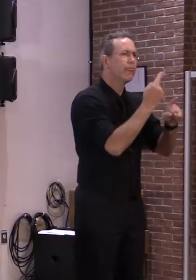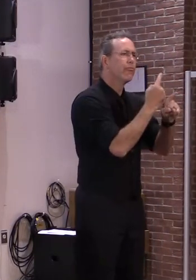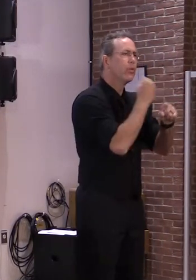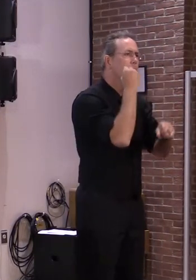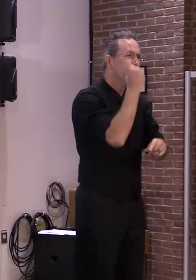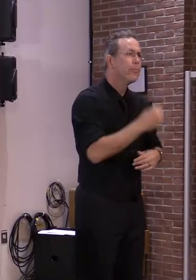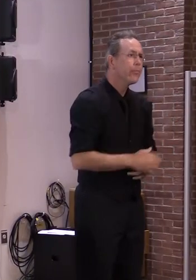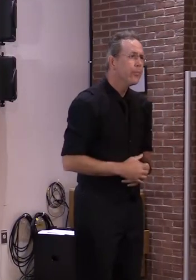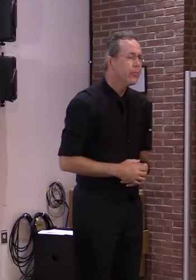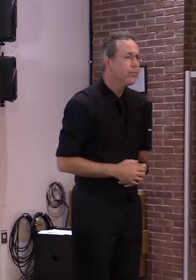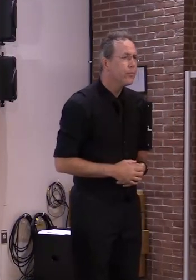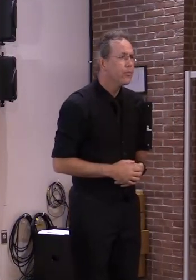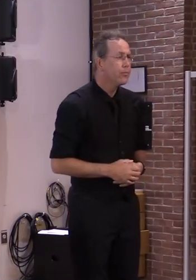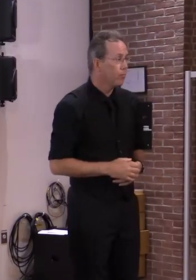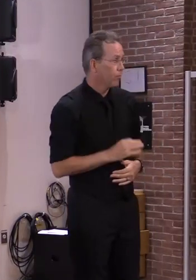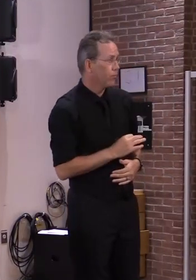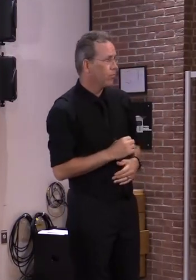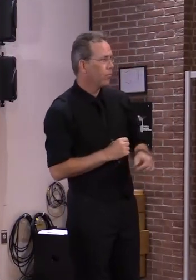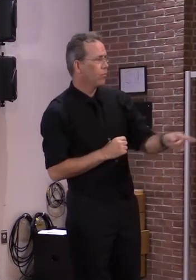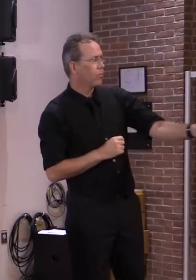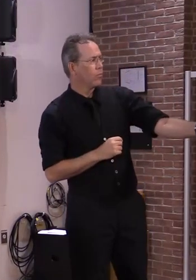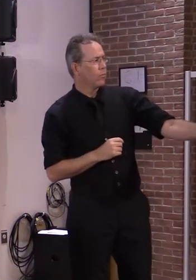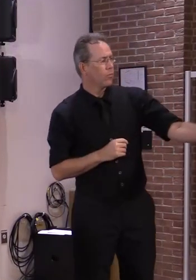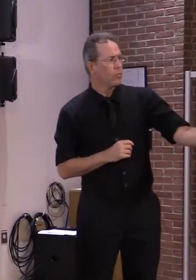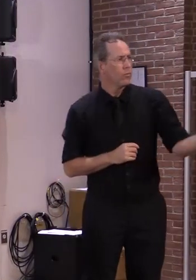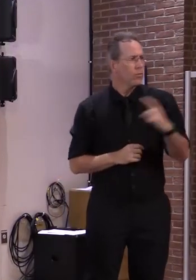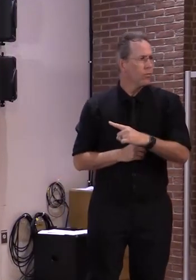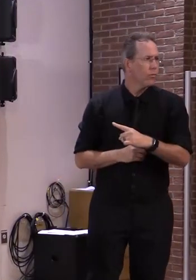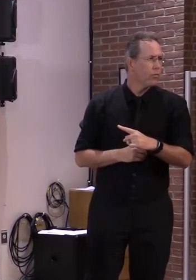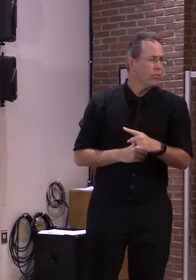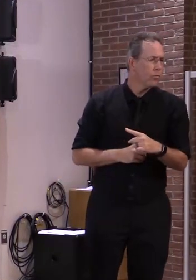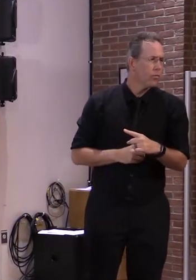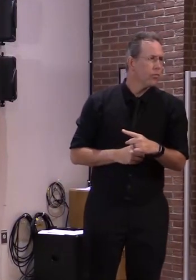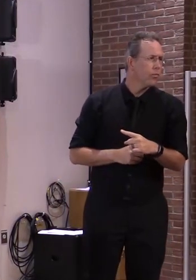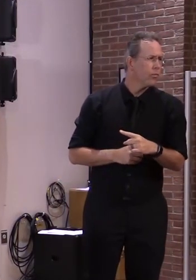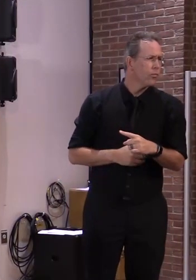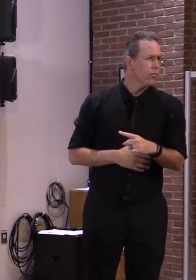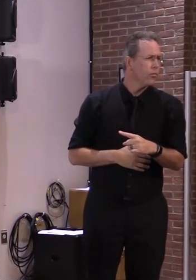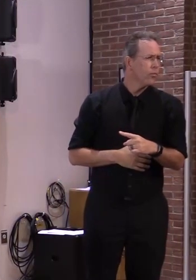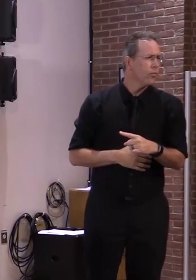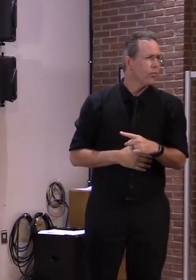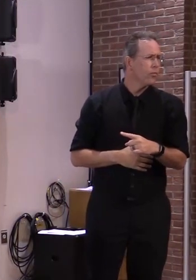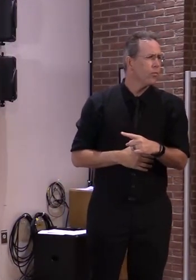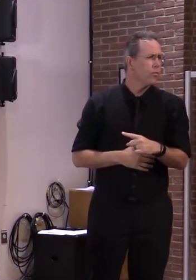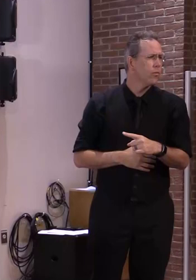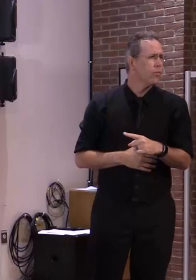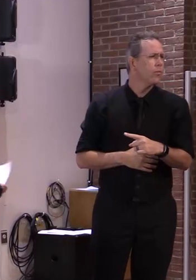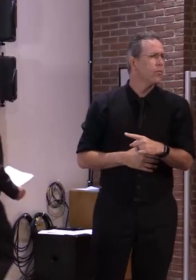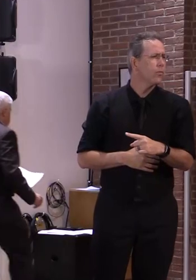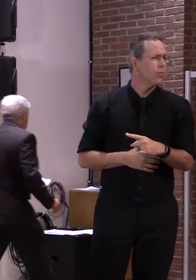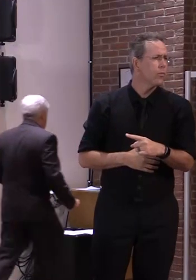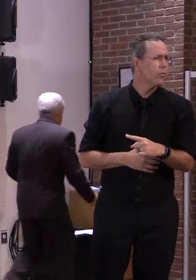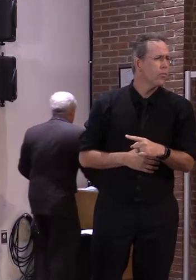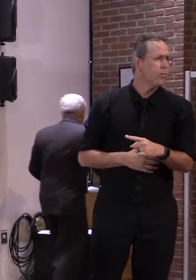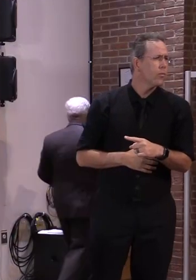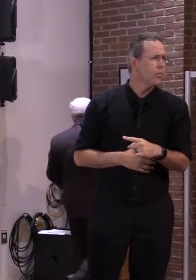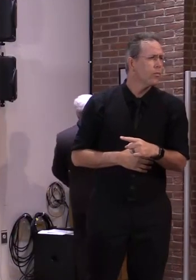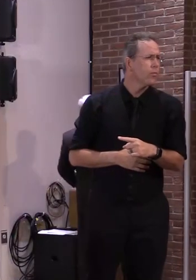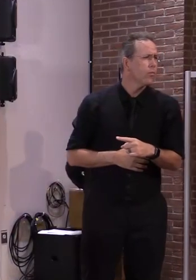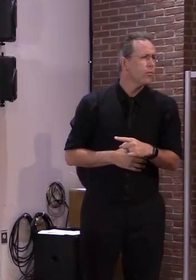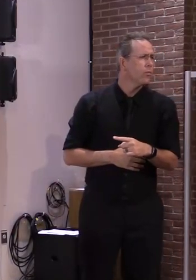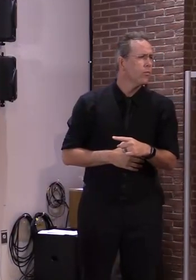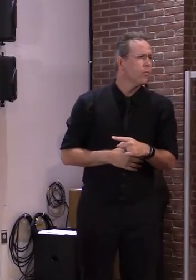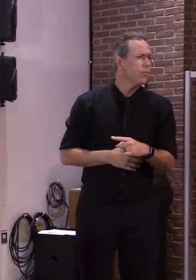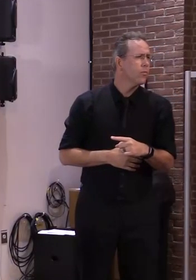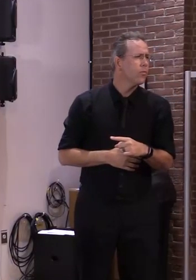Governor, last week, before lawmakers left, they passed a housing bill that I think there are elements of that you were very